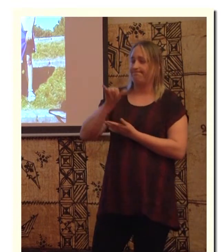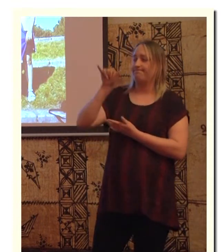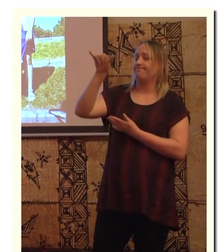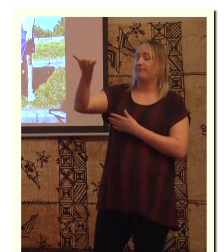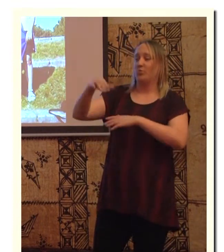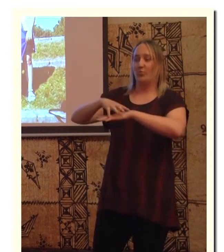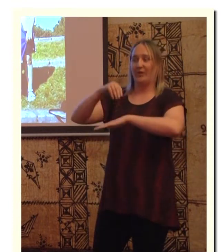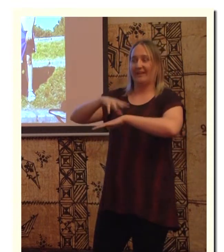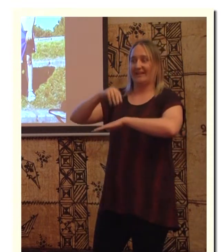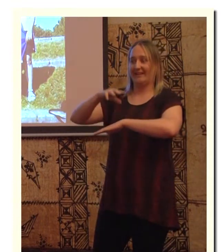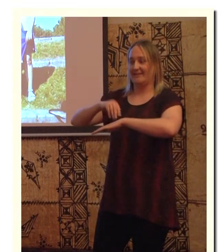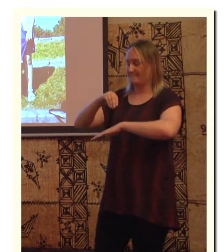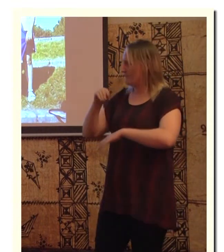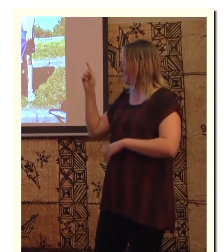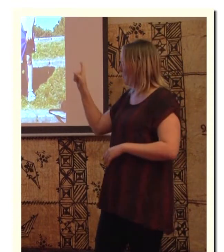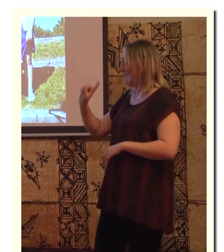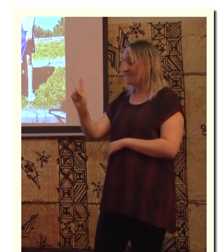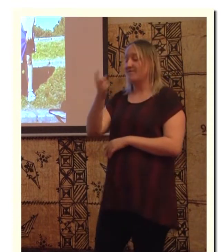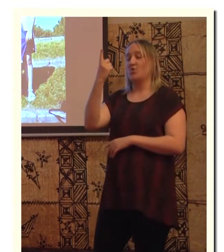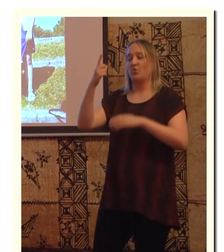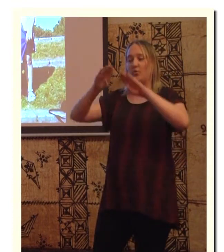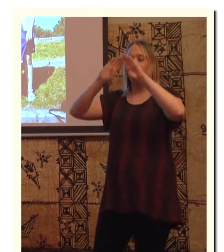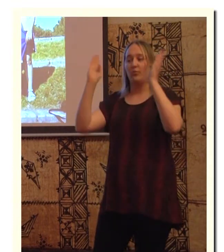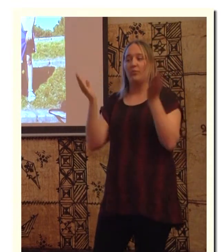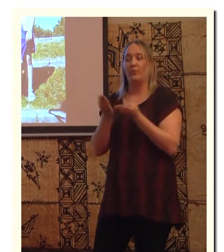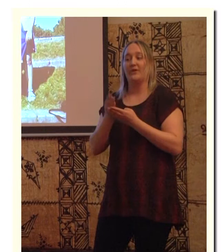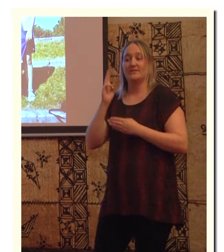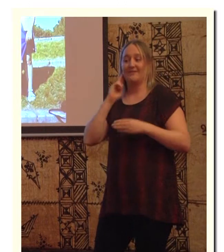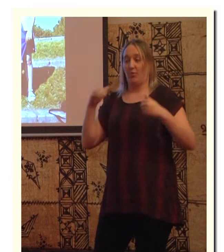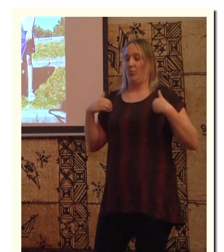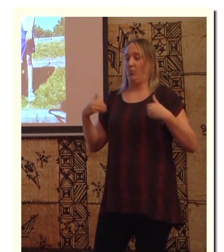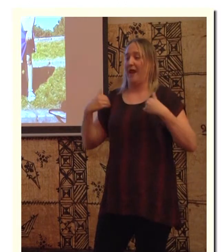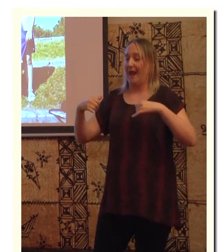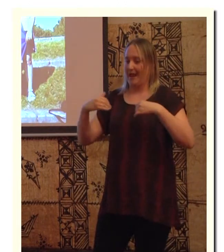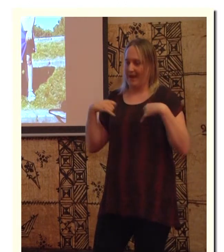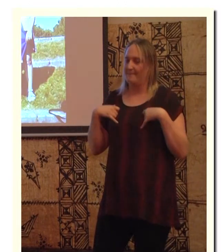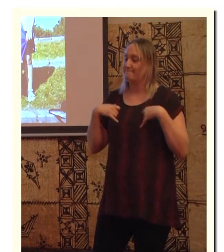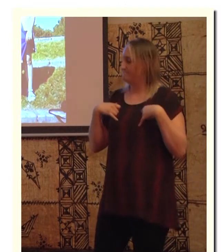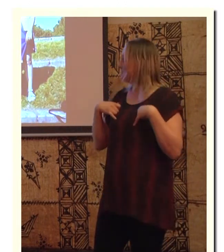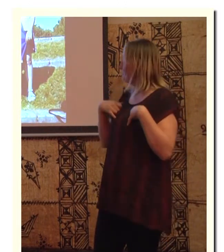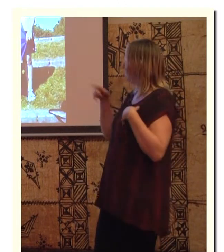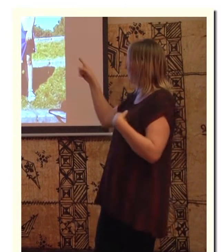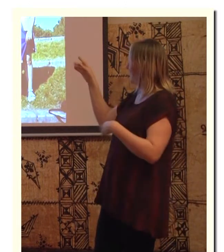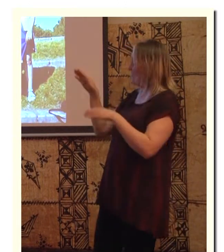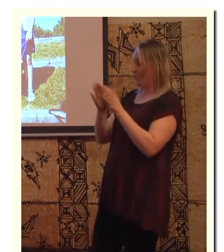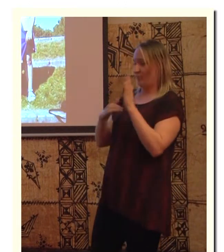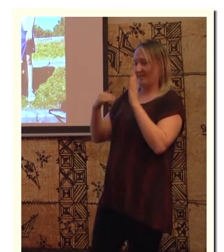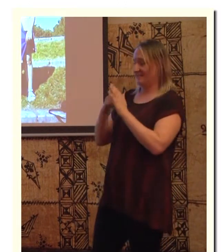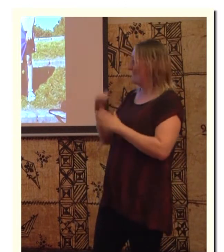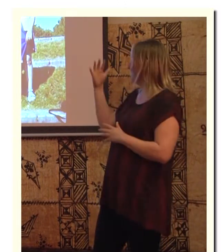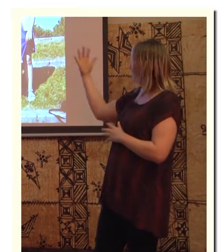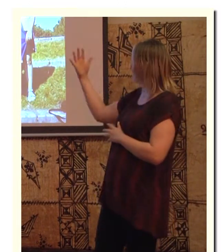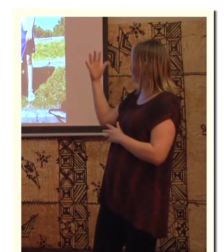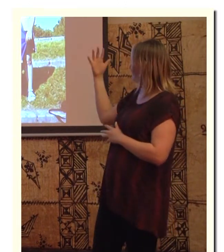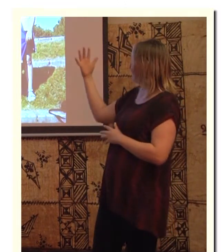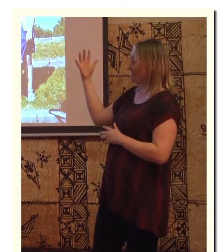help you out. When I was 15, I went to Sweden, and this is the first world deaf